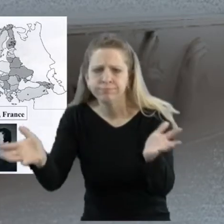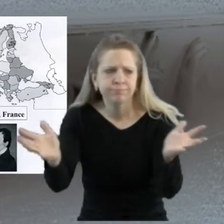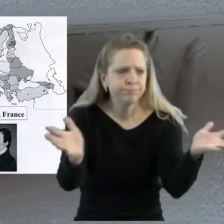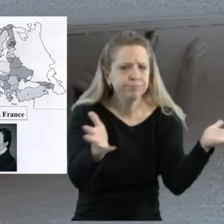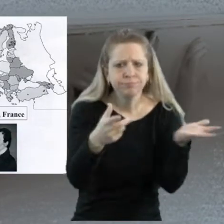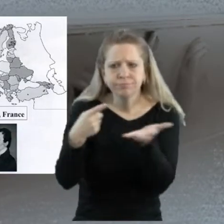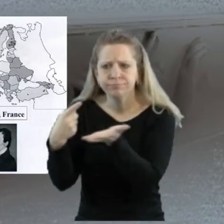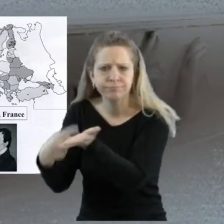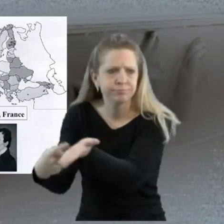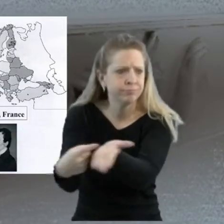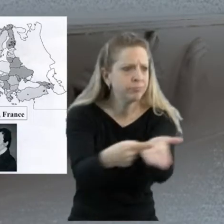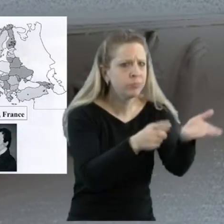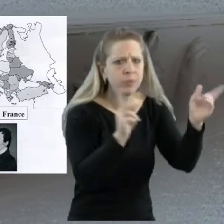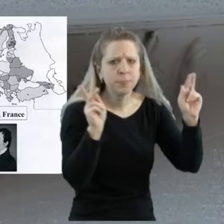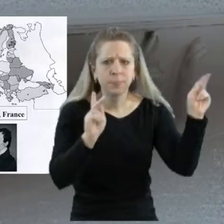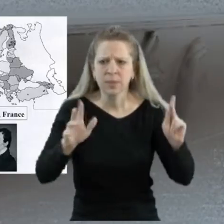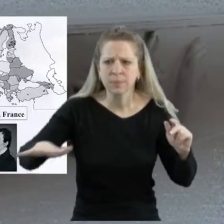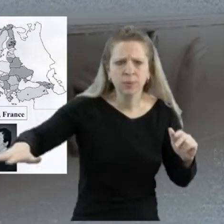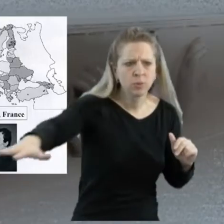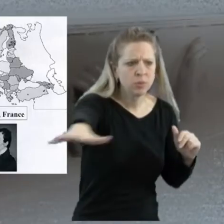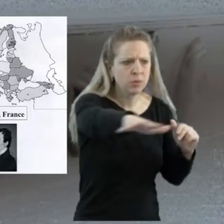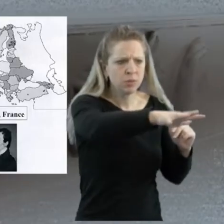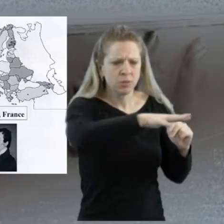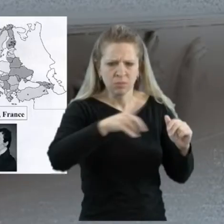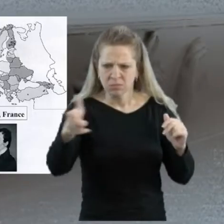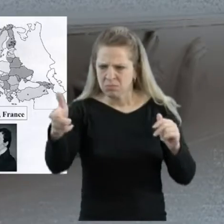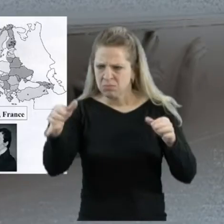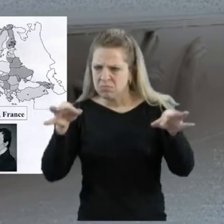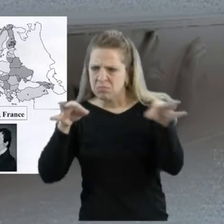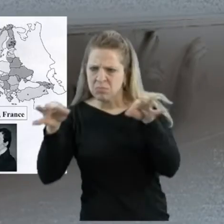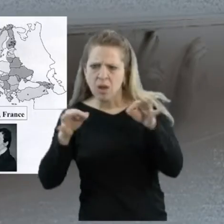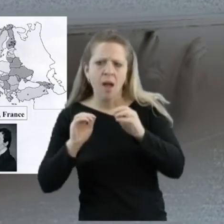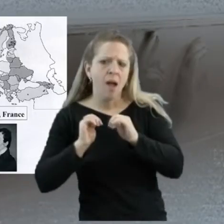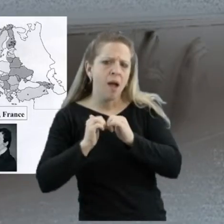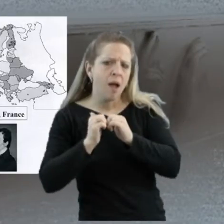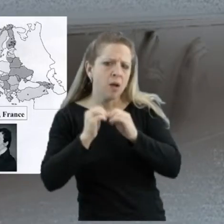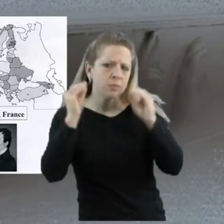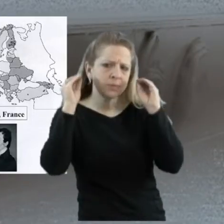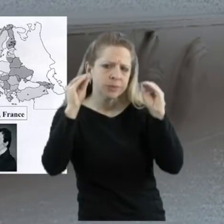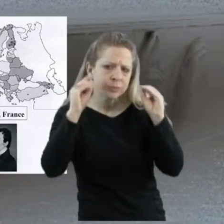They talked with many people about how to teach deaf children.